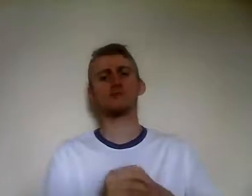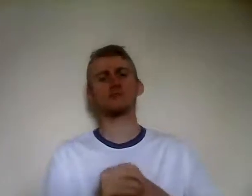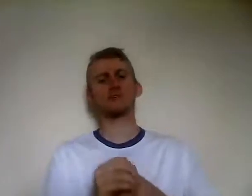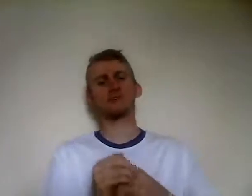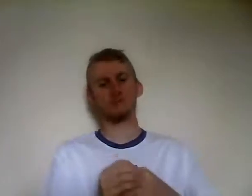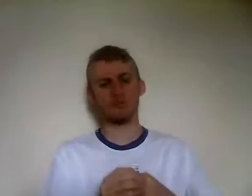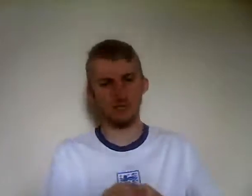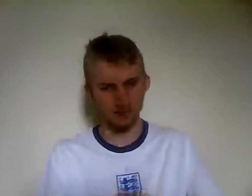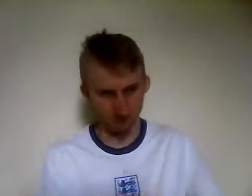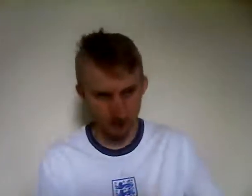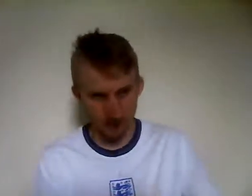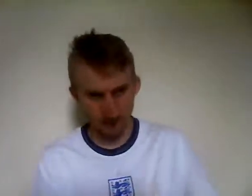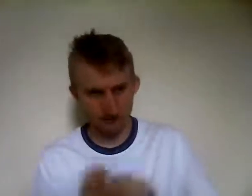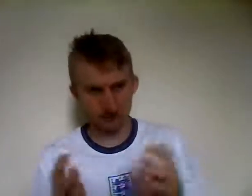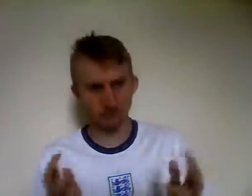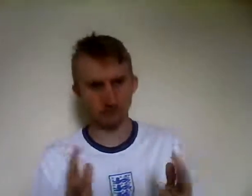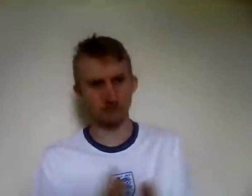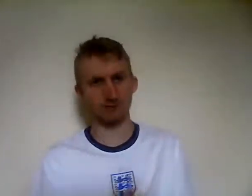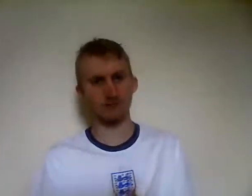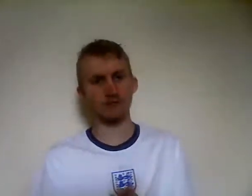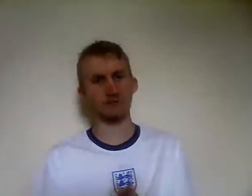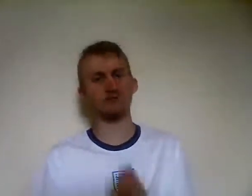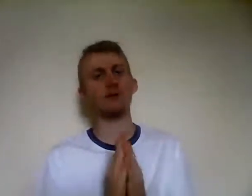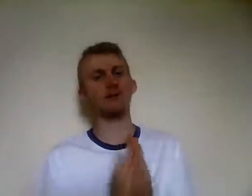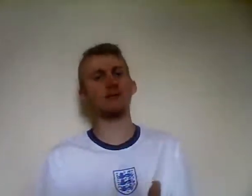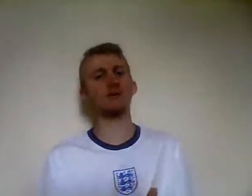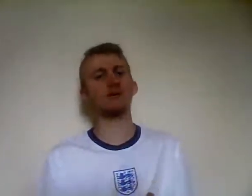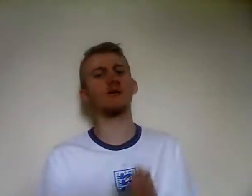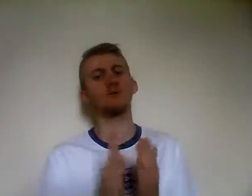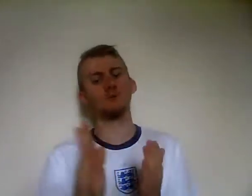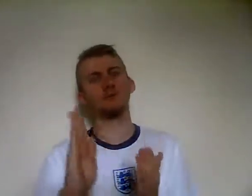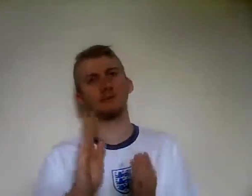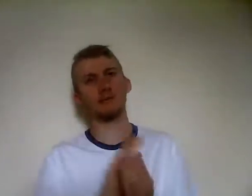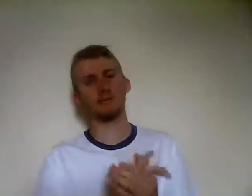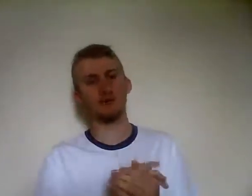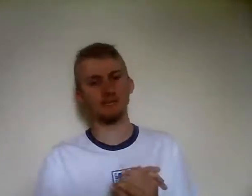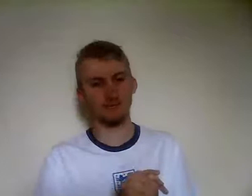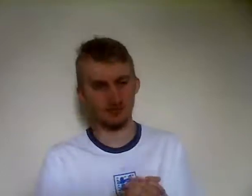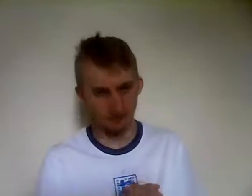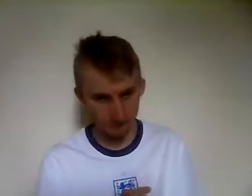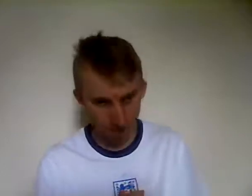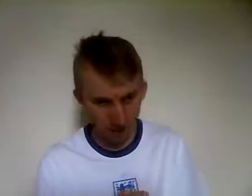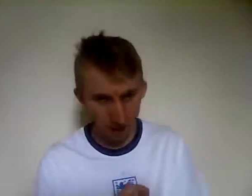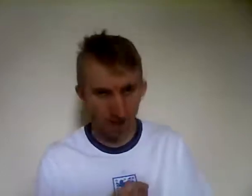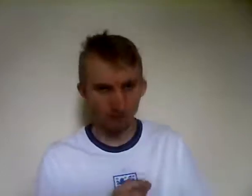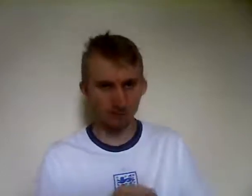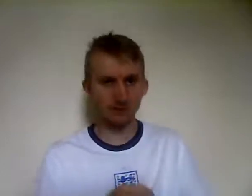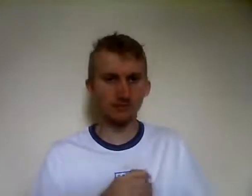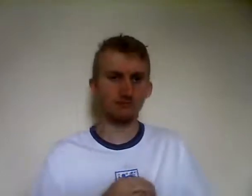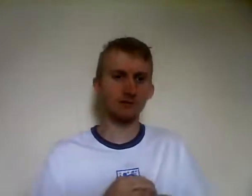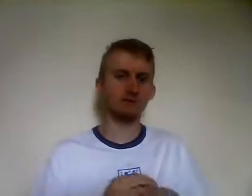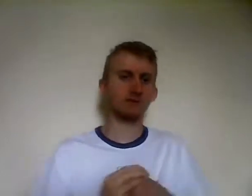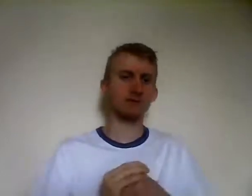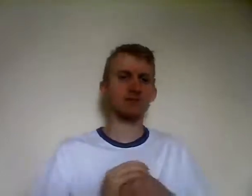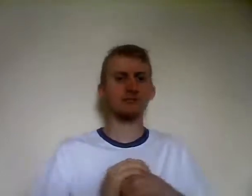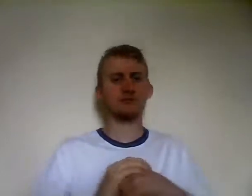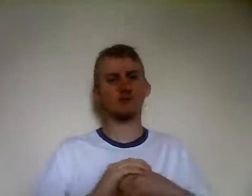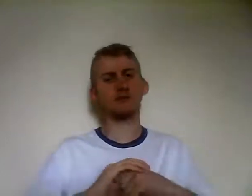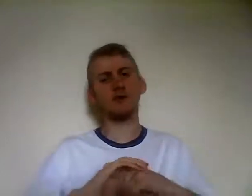in 13th, after clubs agreed to base the final table on a points per game basis. On the 7th of April 2022, it